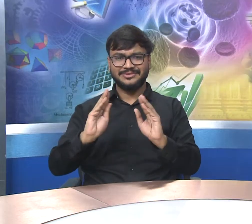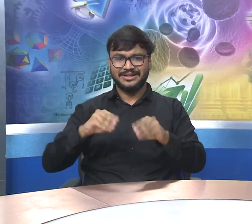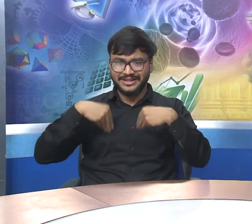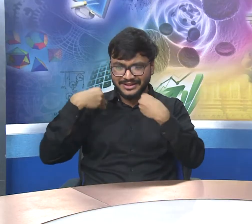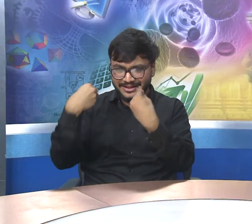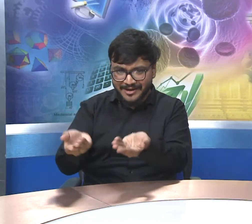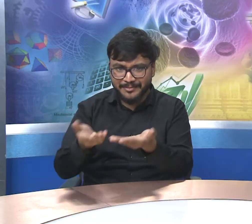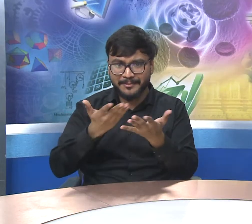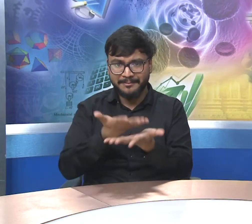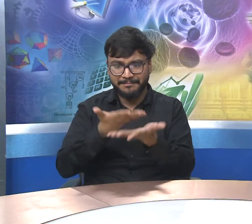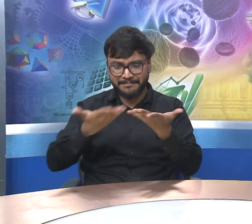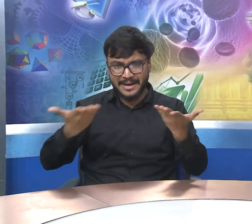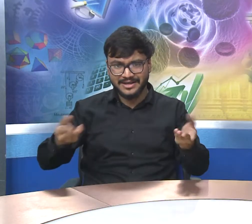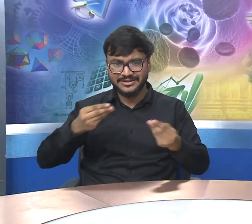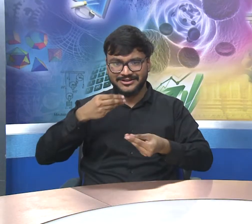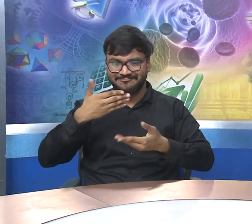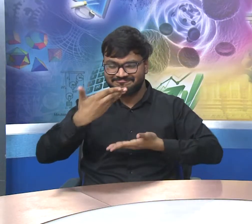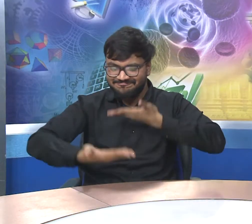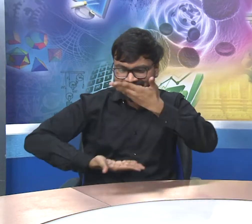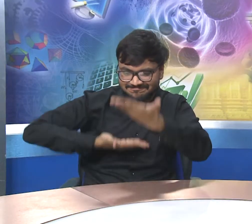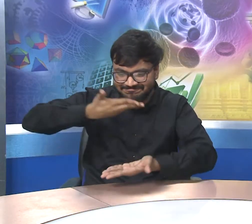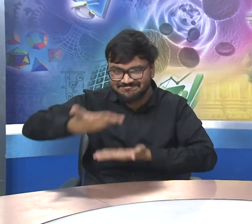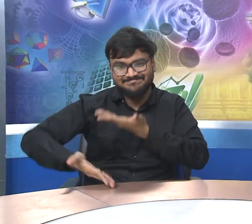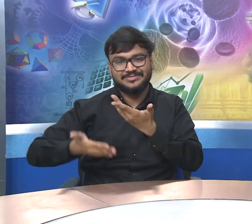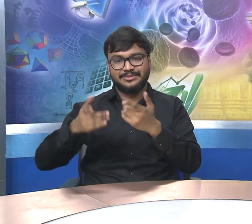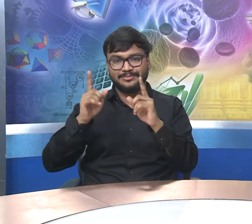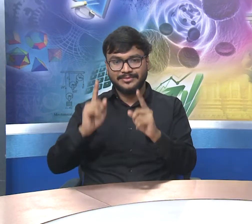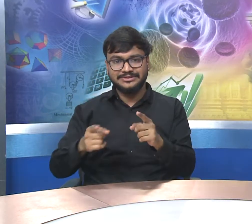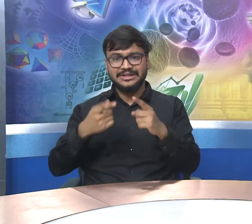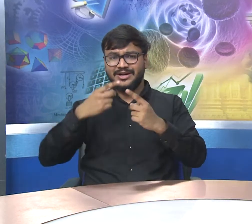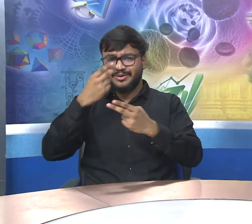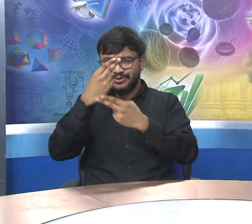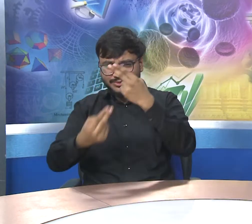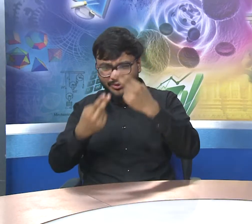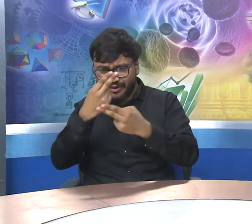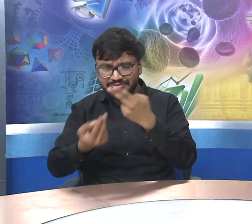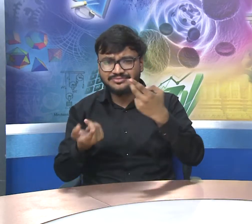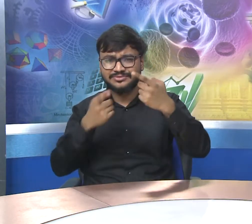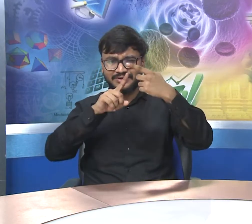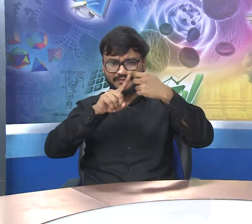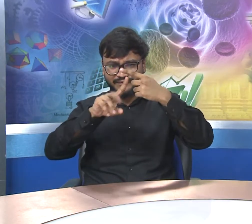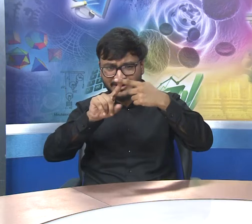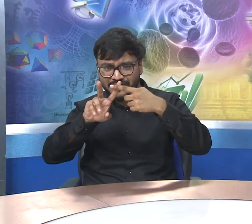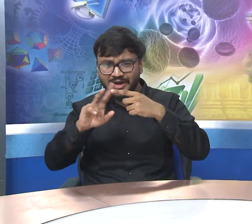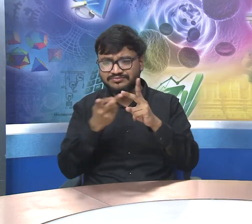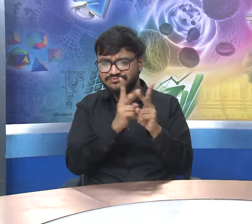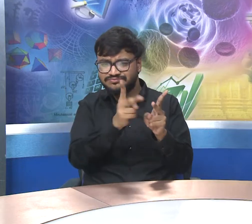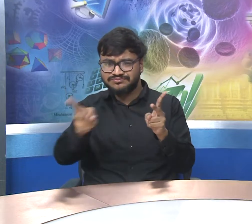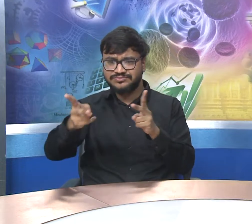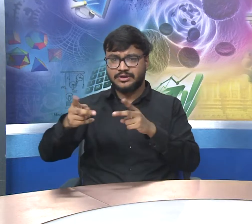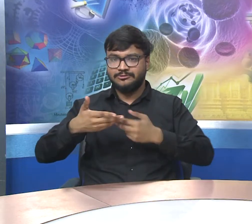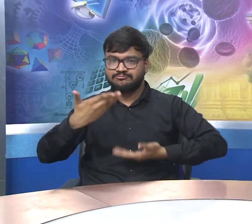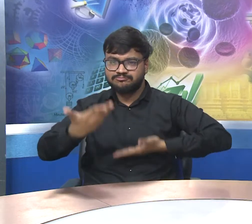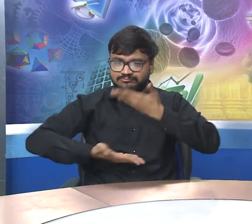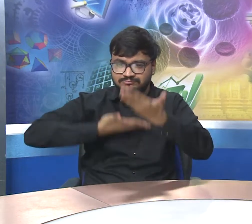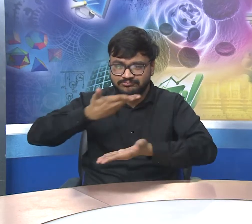Like in teaching materials, in stories, on television, and so on.